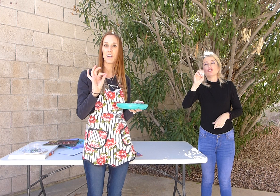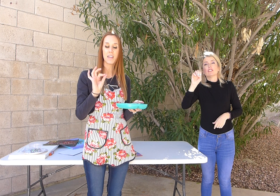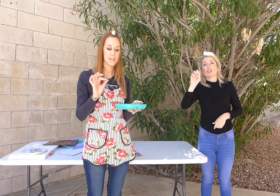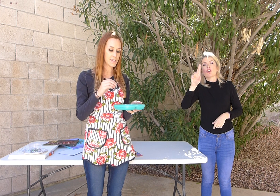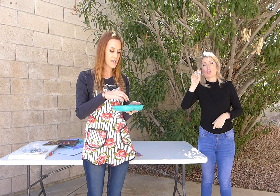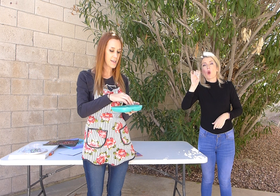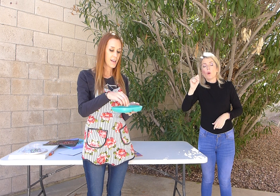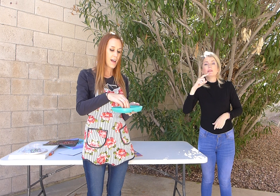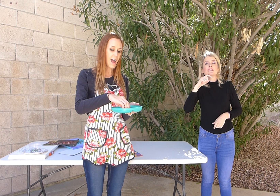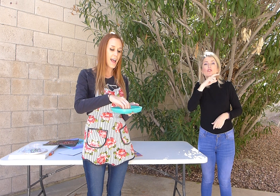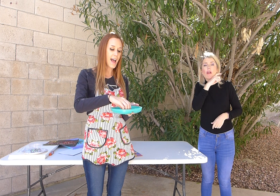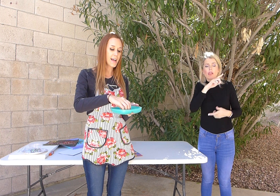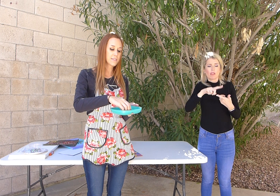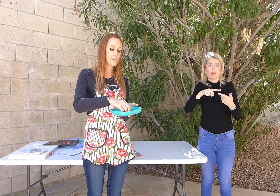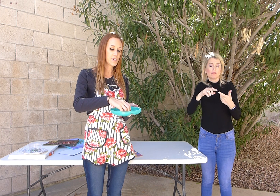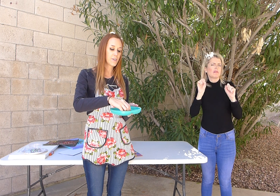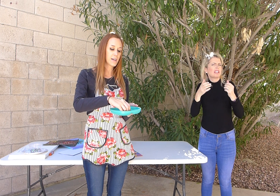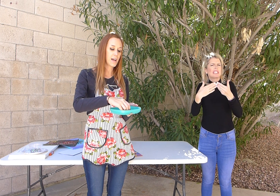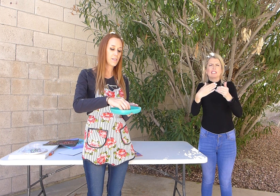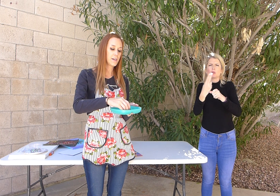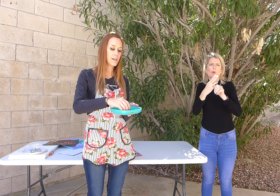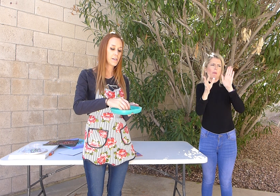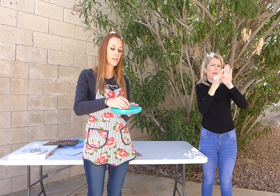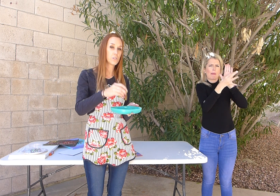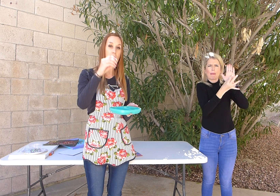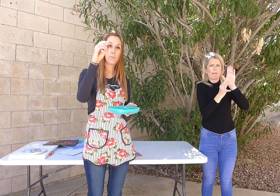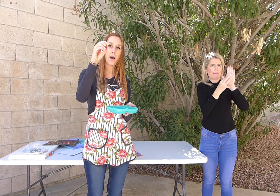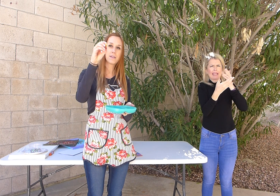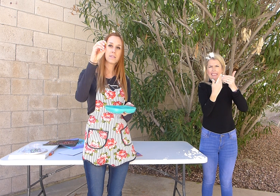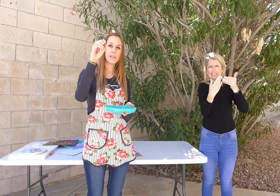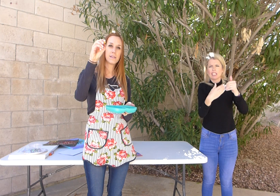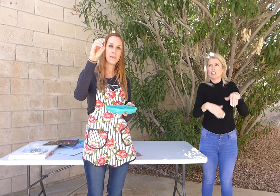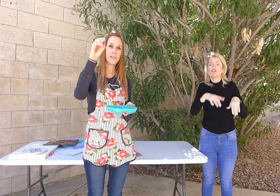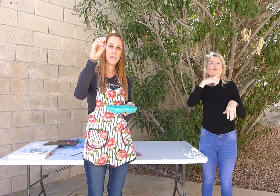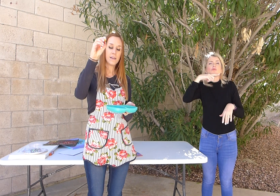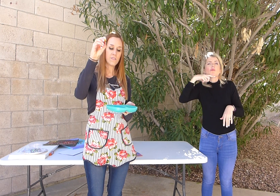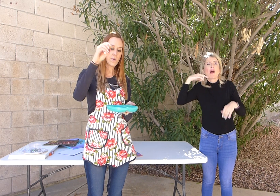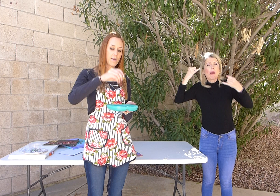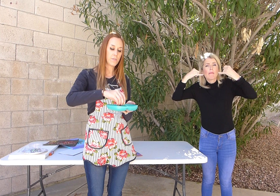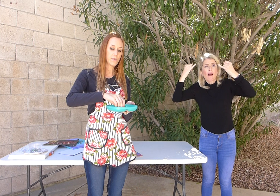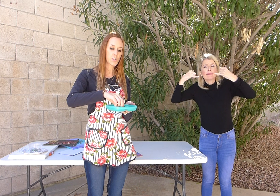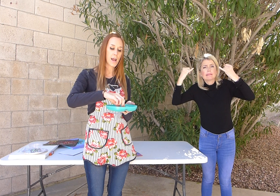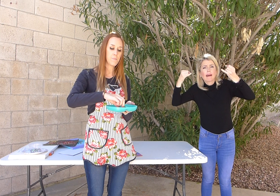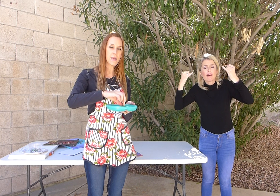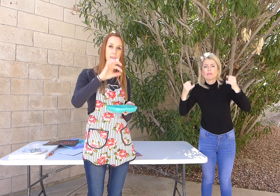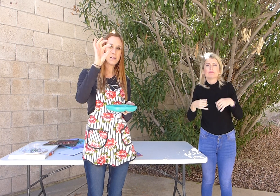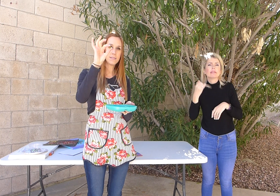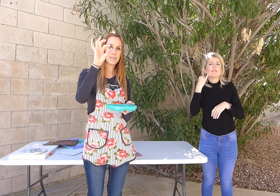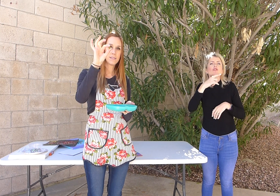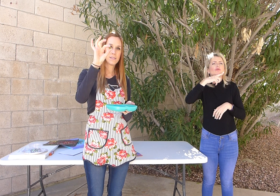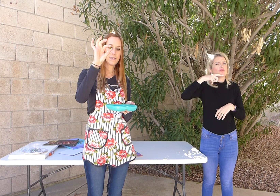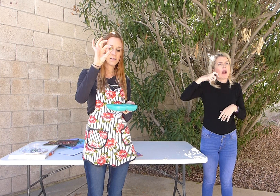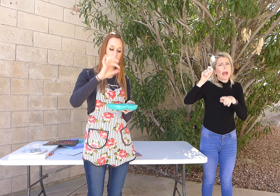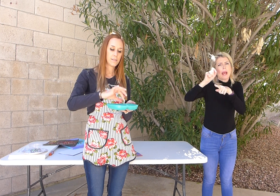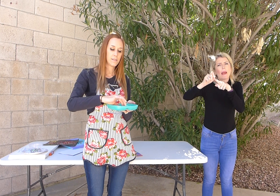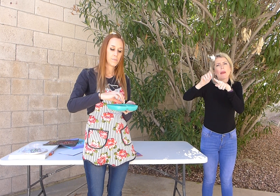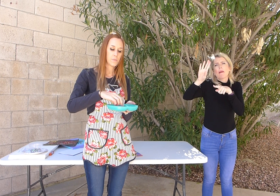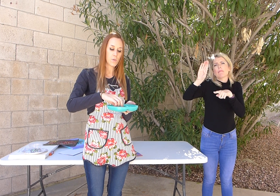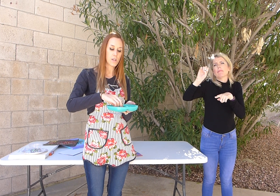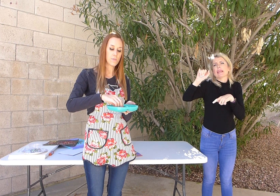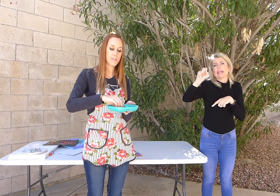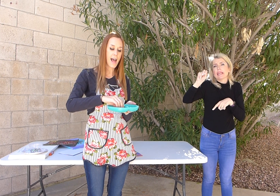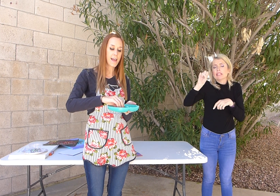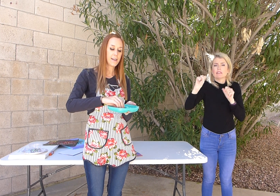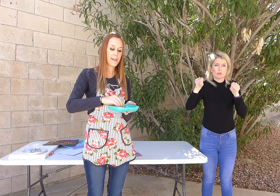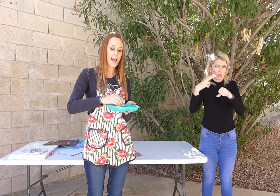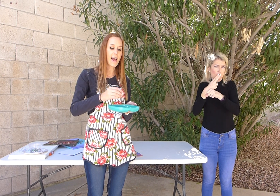those on very easily. I had some different colored dried pasta. If you have little dried beans, you